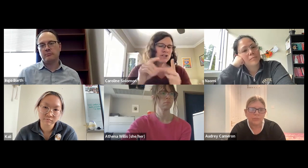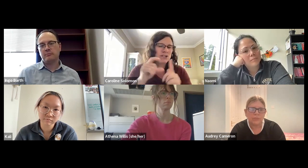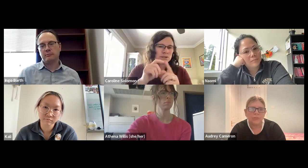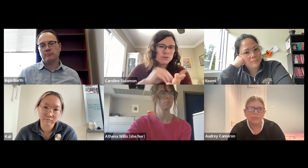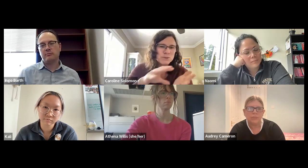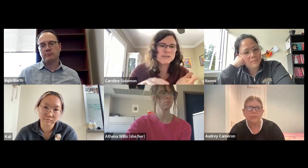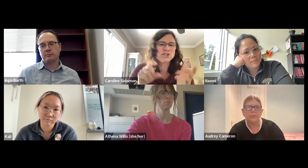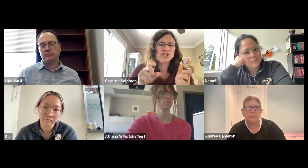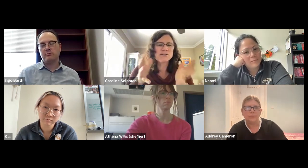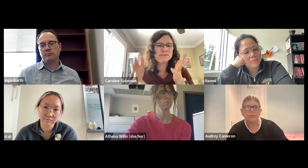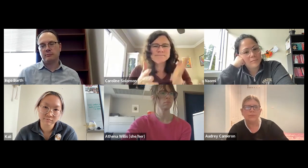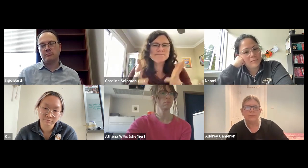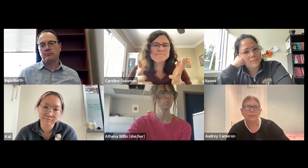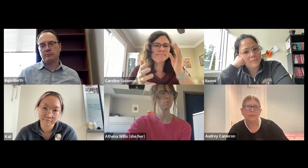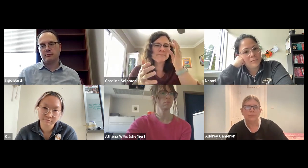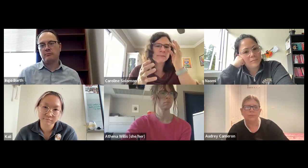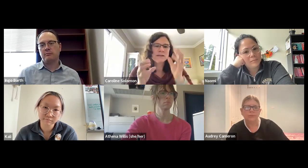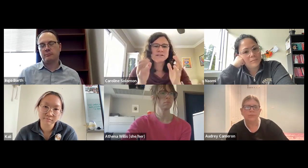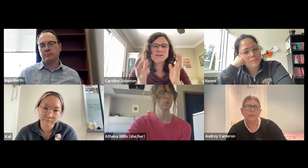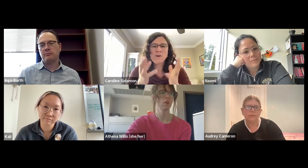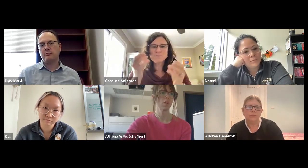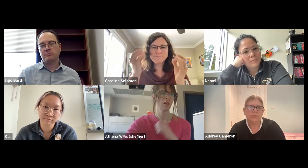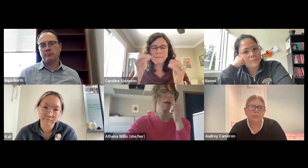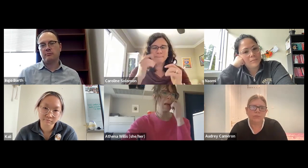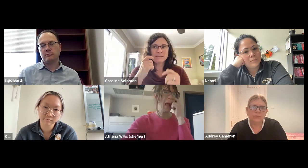level students should really be involved. So,